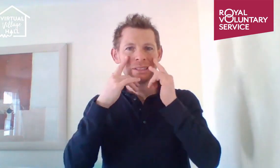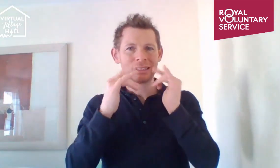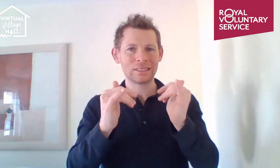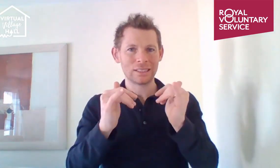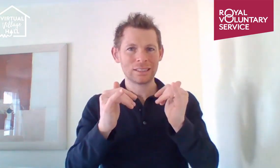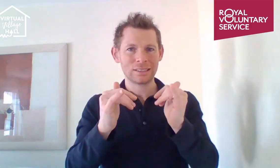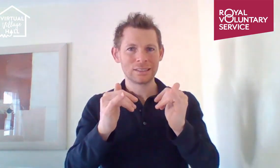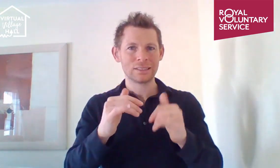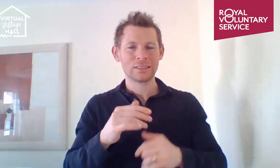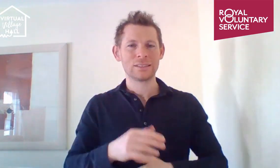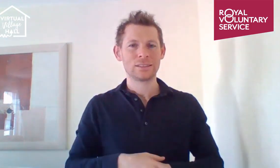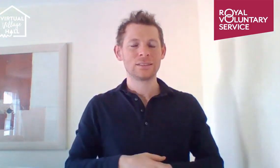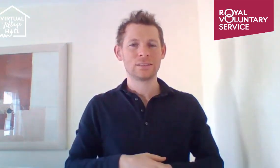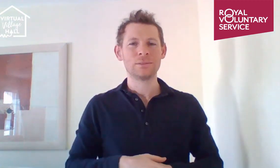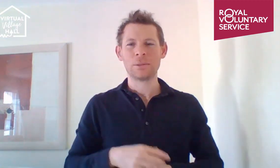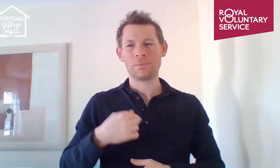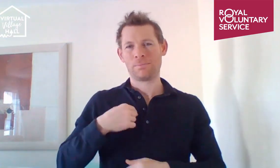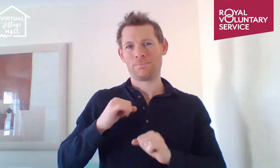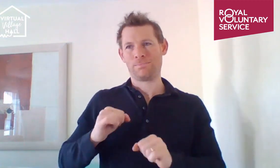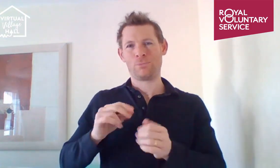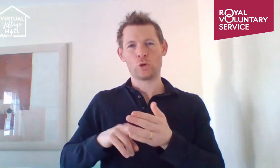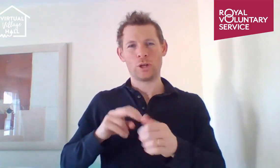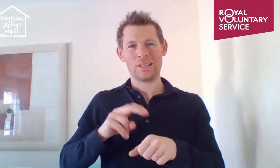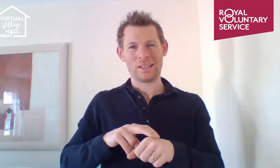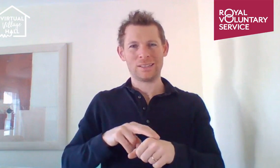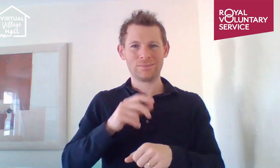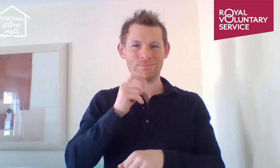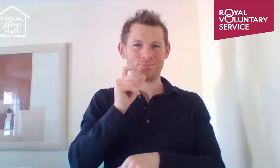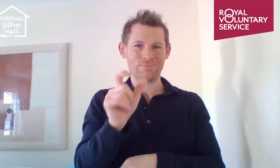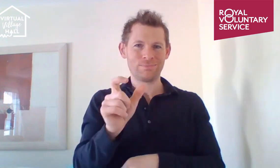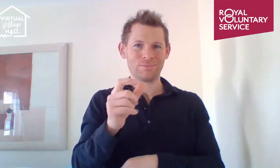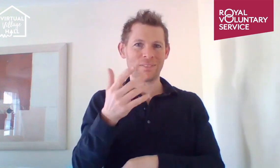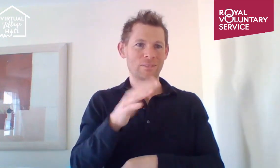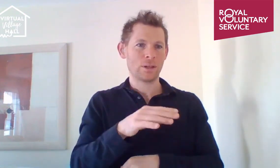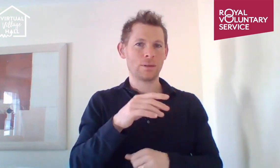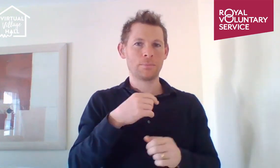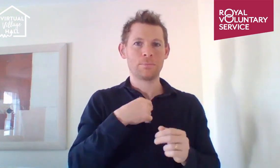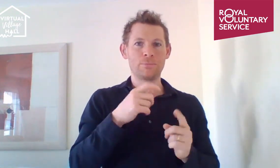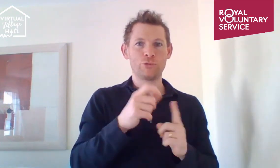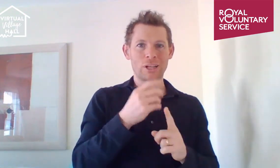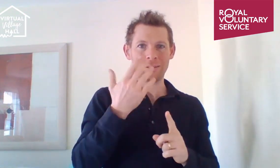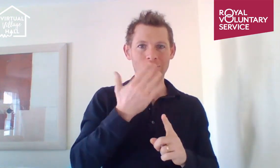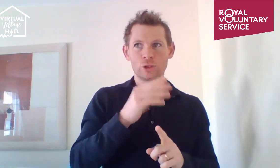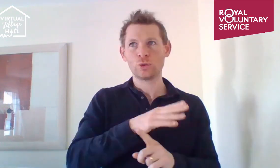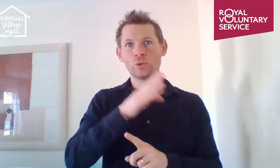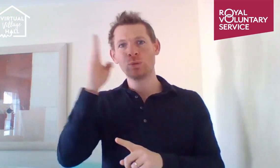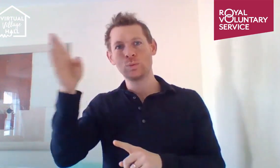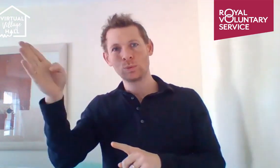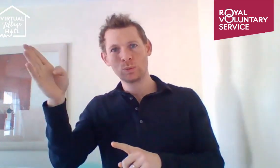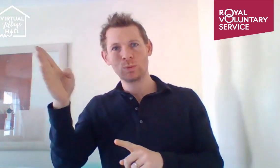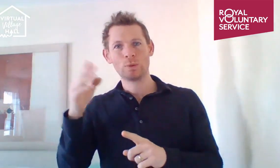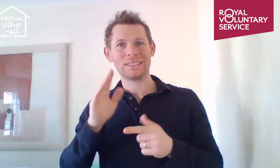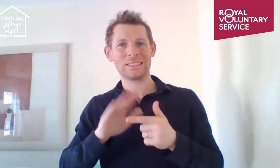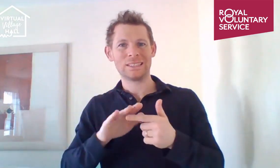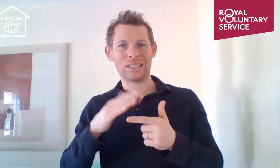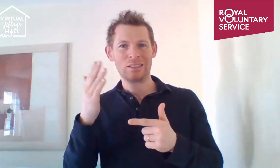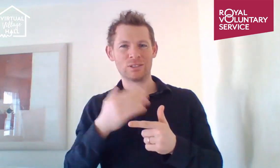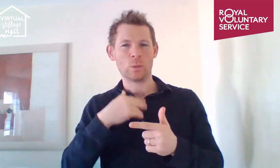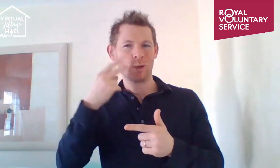And transfer test. Here in Northern Ireland, that's what we call it. If we're moving from primary school into